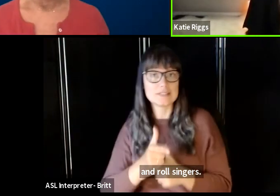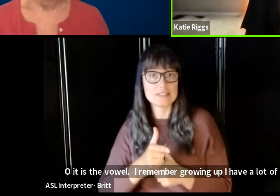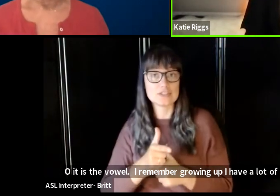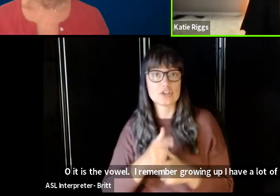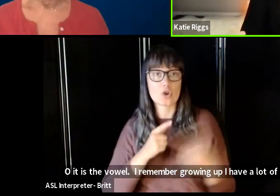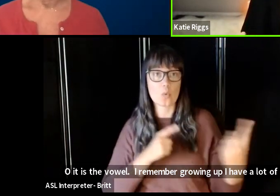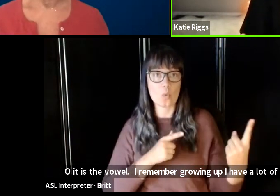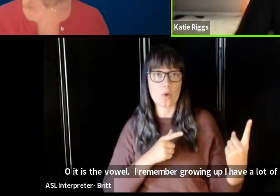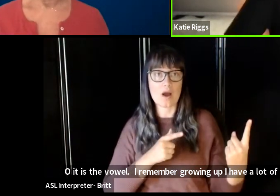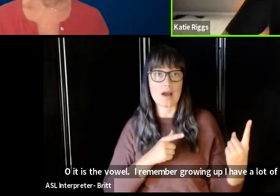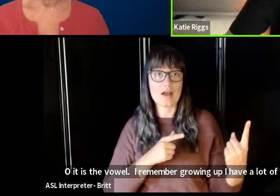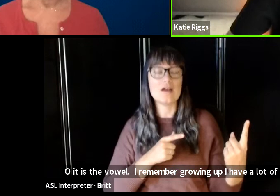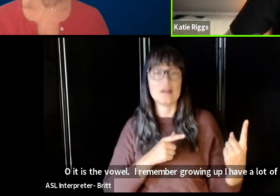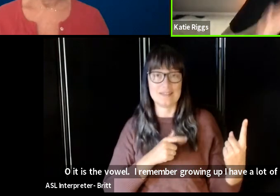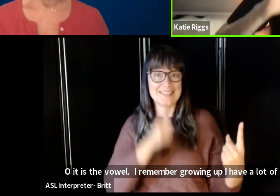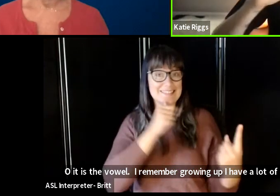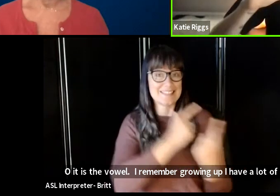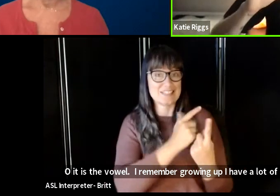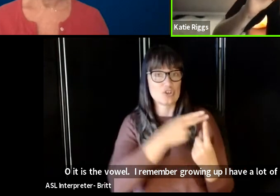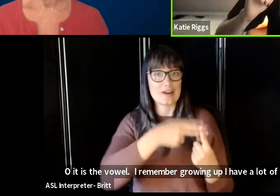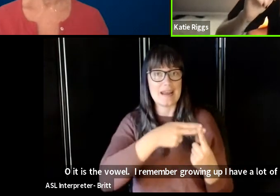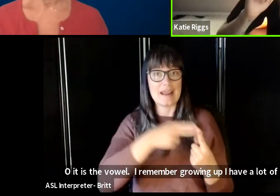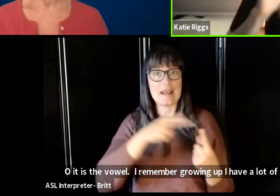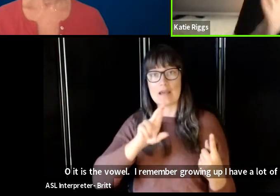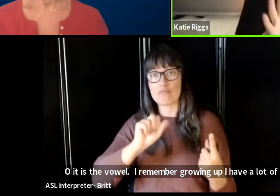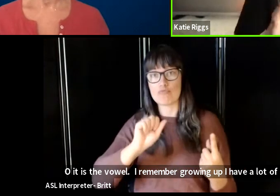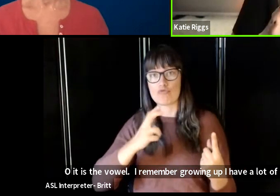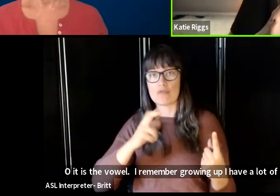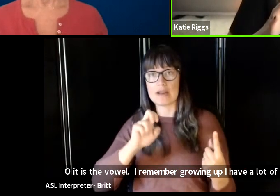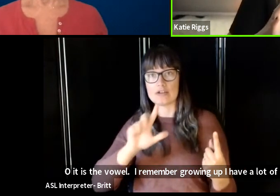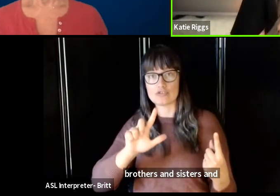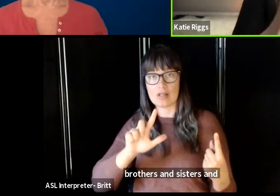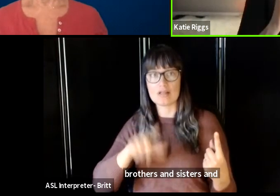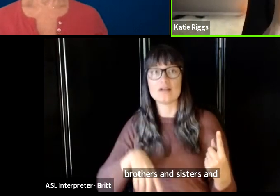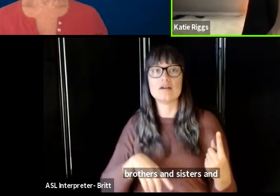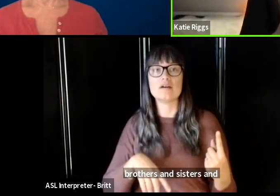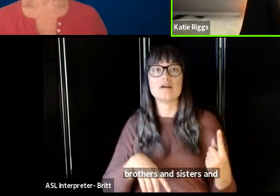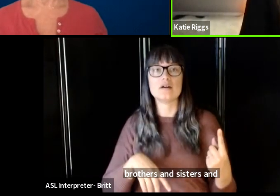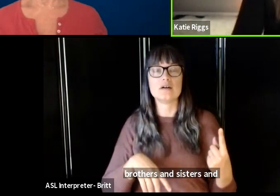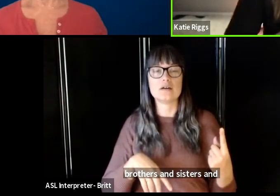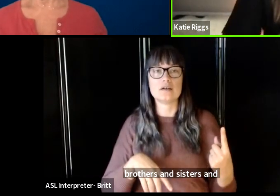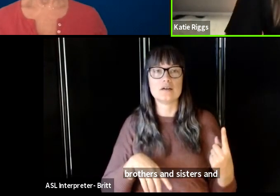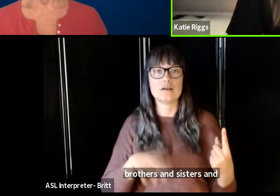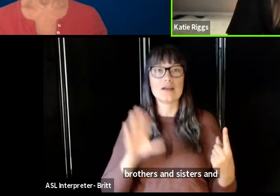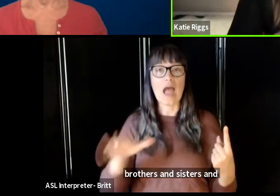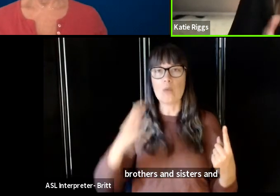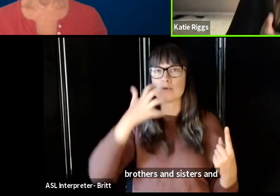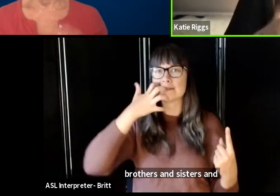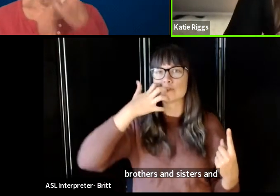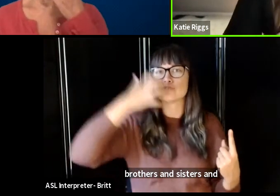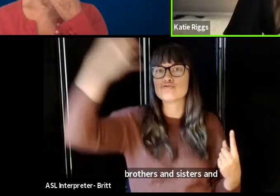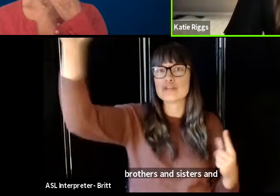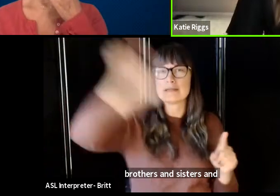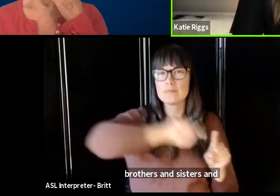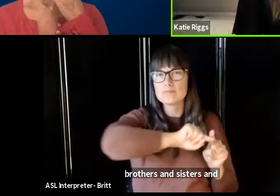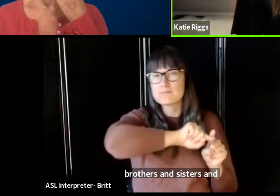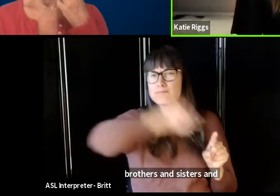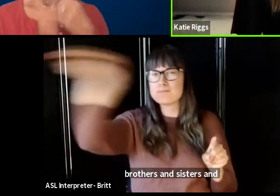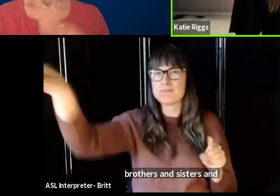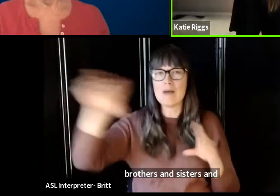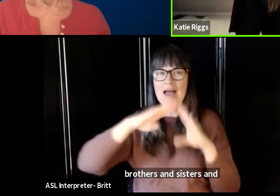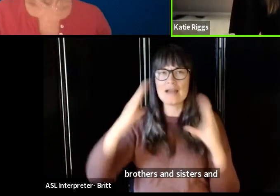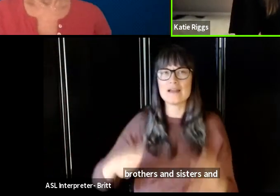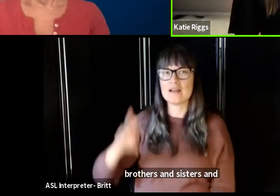names is Rachel. And I don't want to yell on screen, but I'm going to yell a little bit. So I would be screaming across the house, and I would